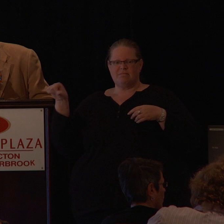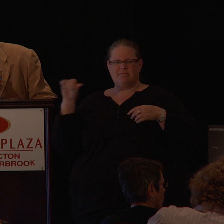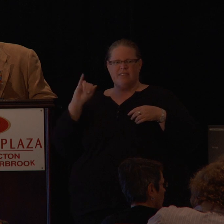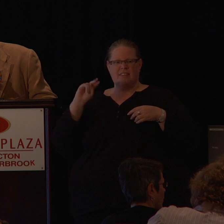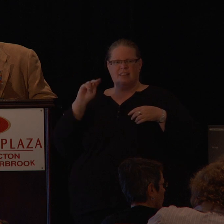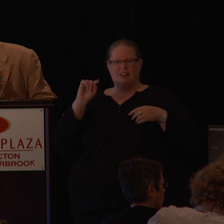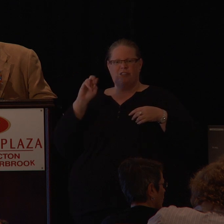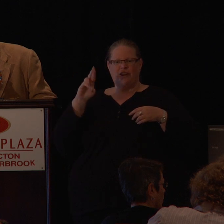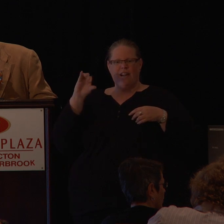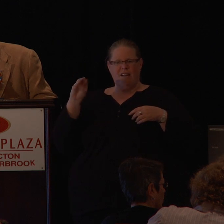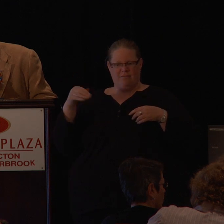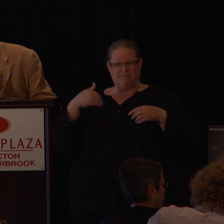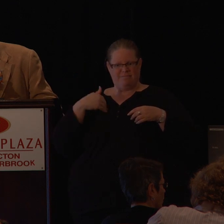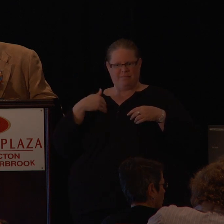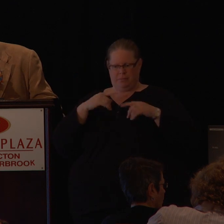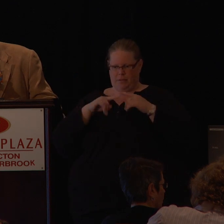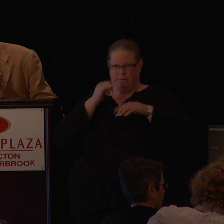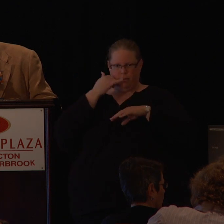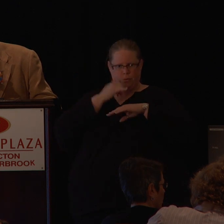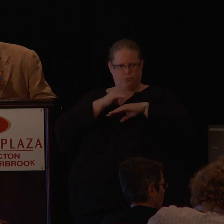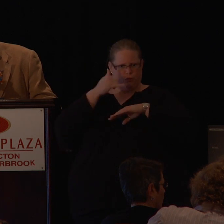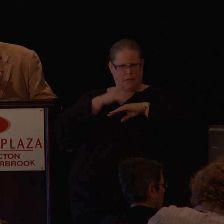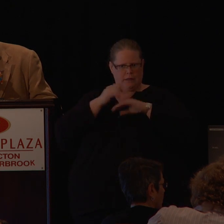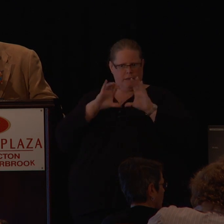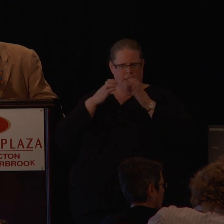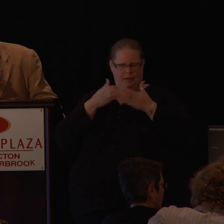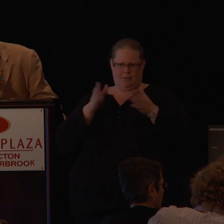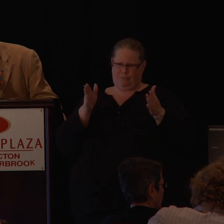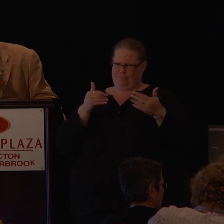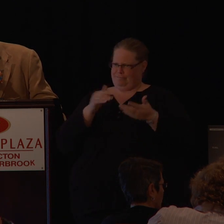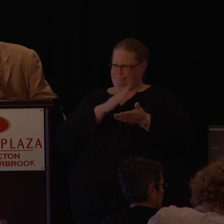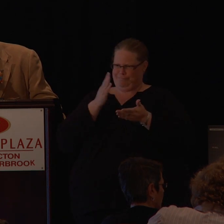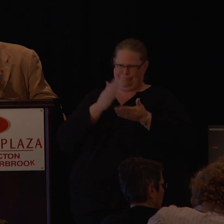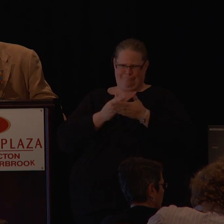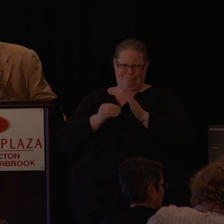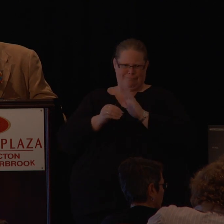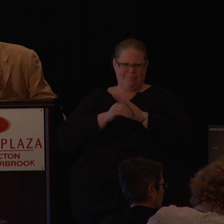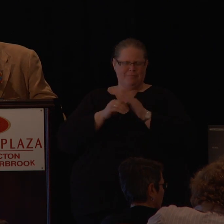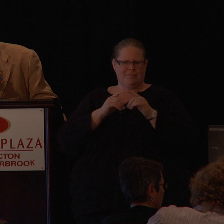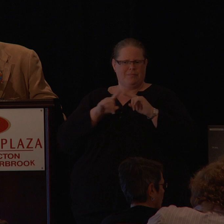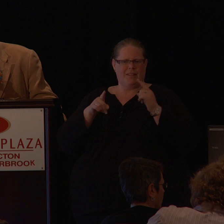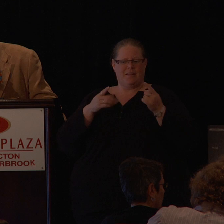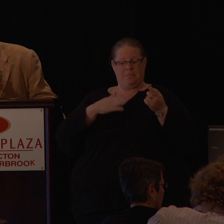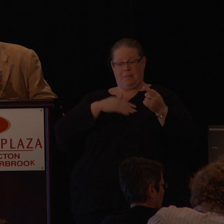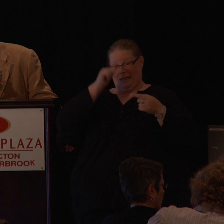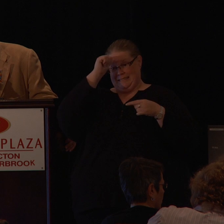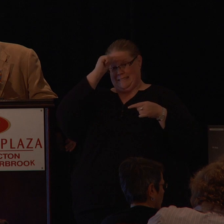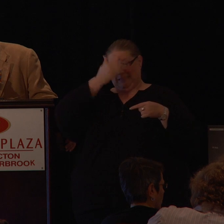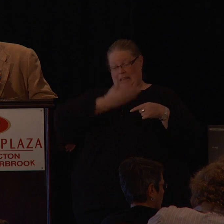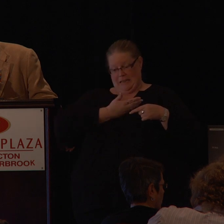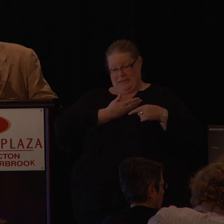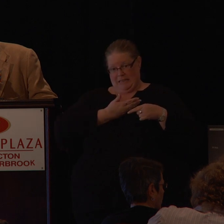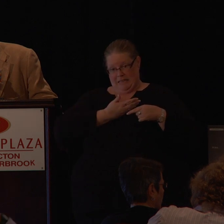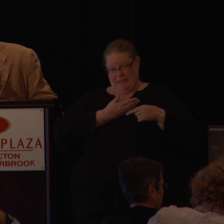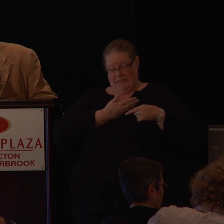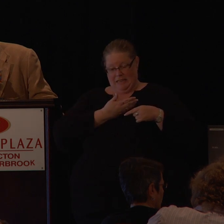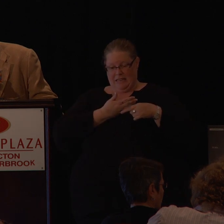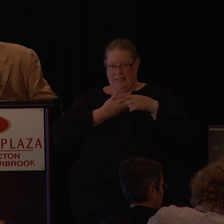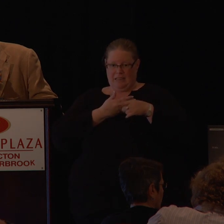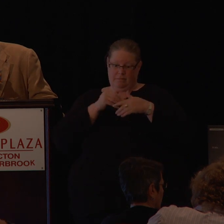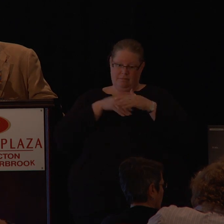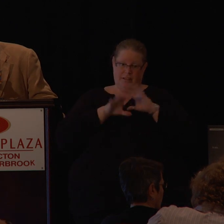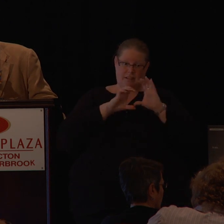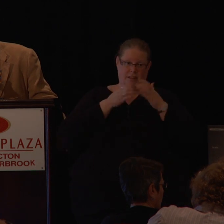and so on, but there were no telephones going off in the classroom. And what's the significance of that in my son's case?